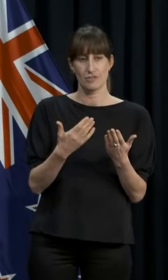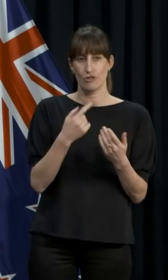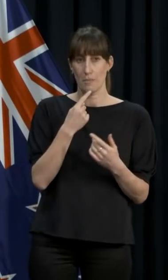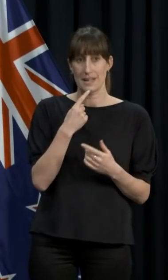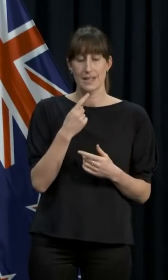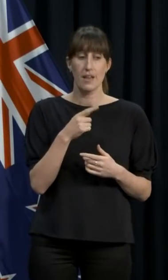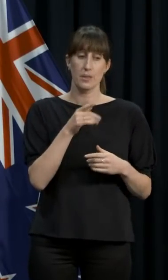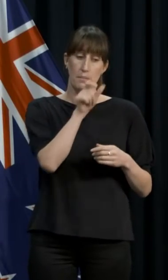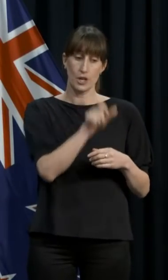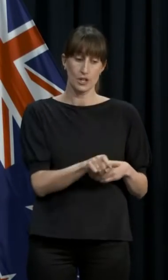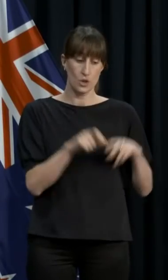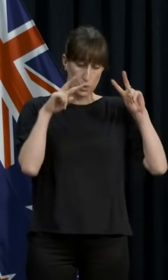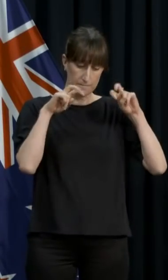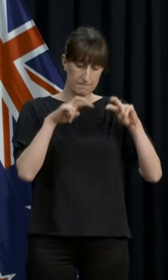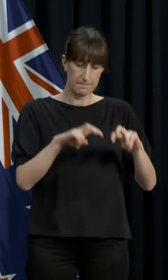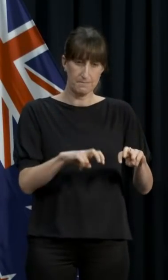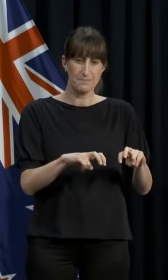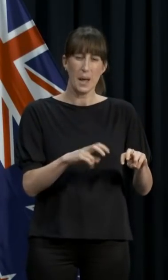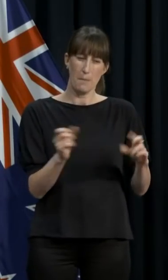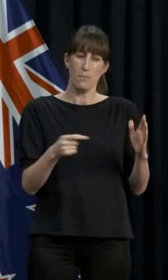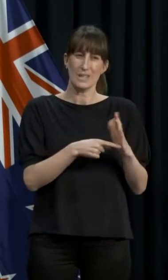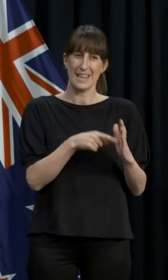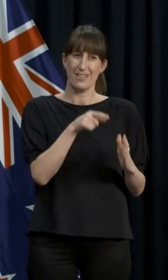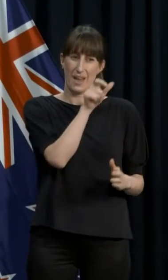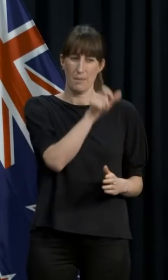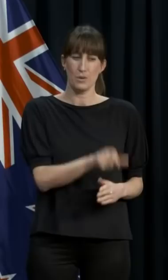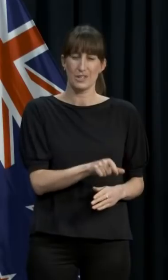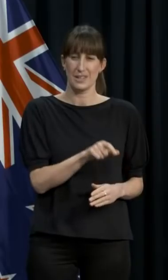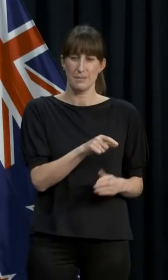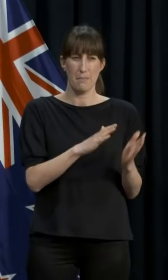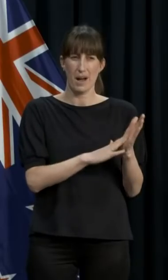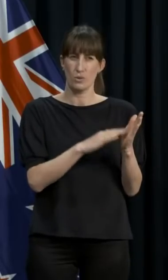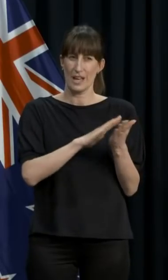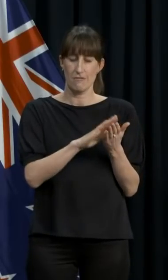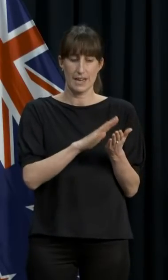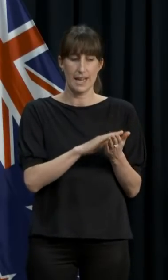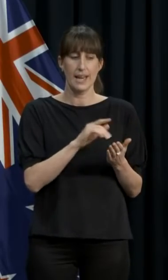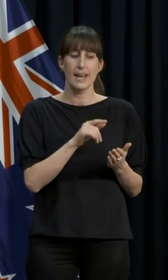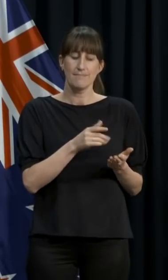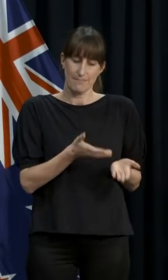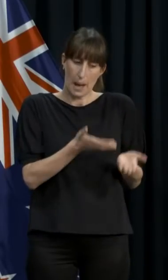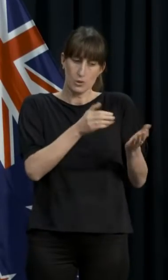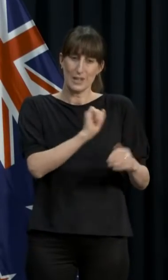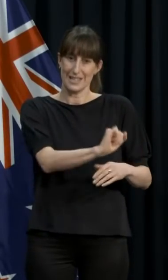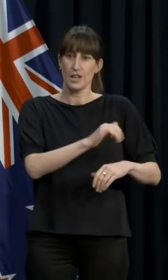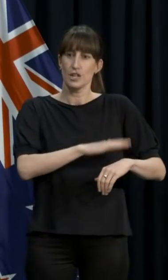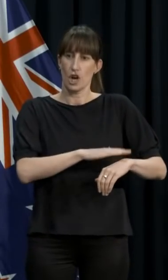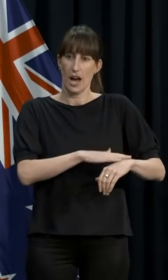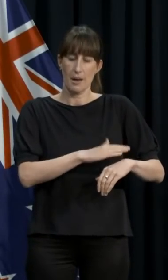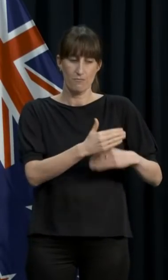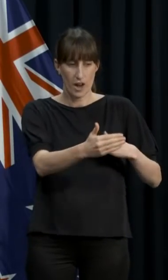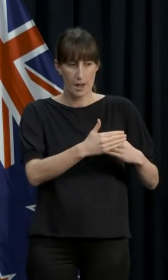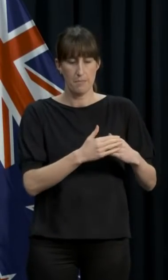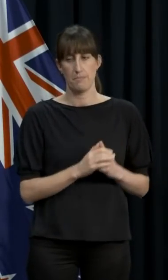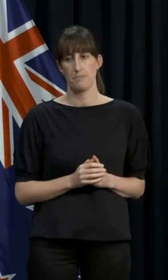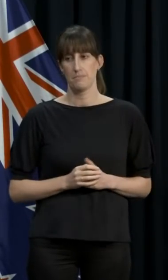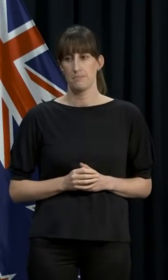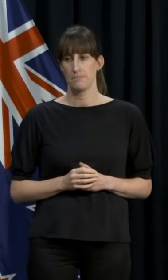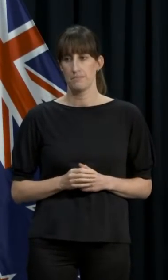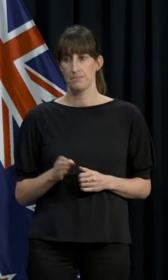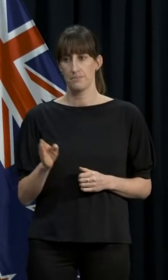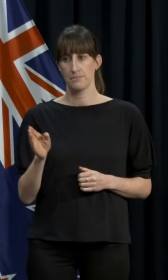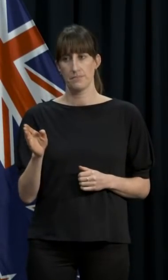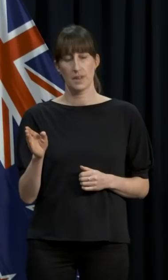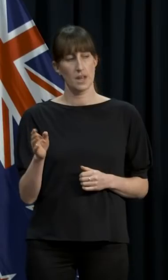Heron does the inquiry against the terms of reference on the timetable that he thinks is appropriate in the circumstances. The